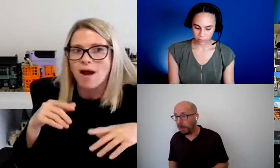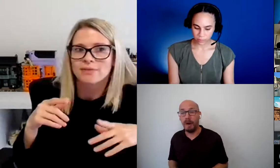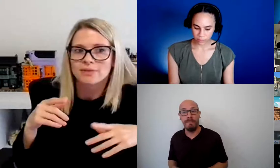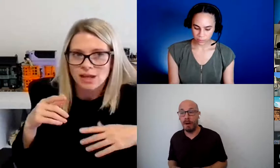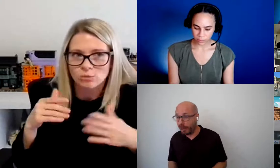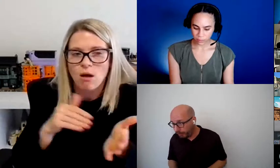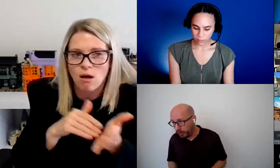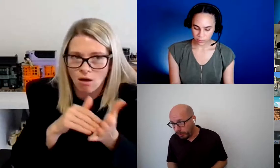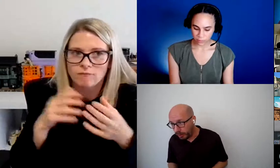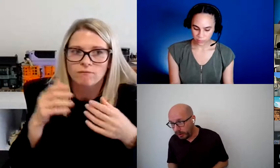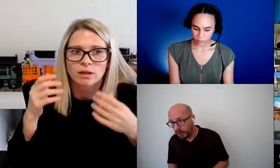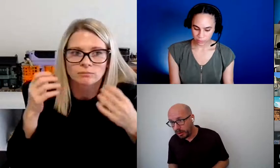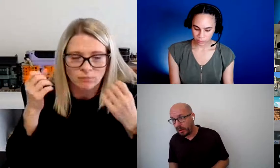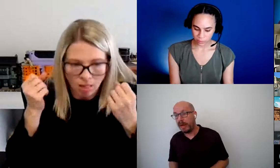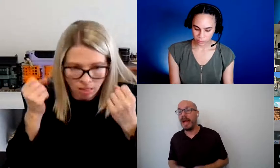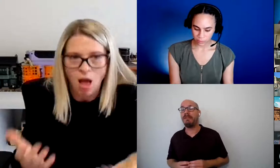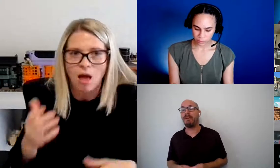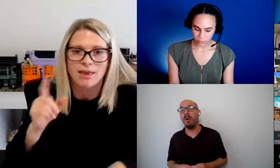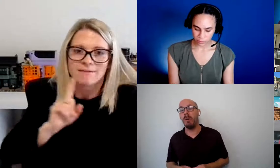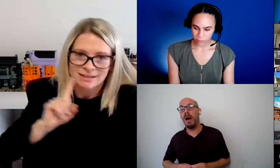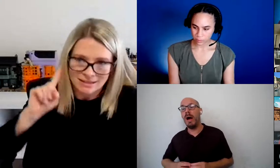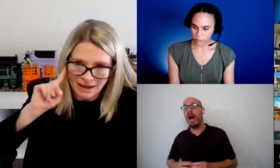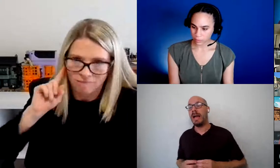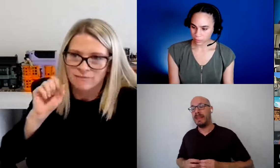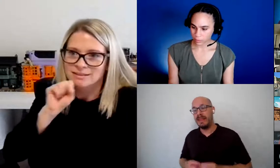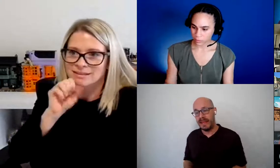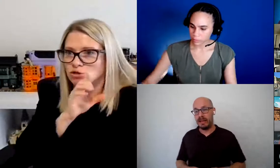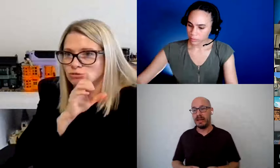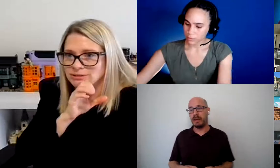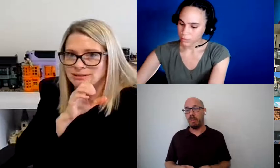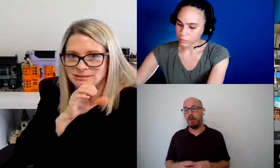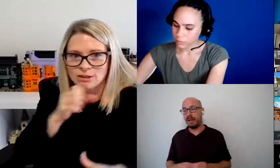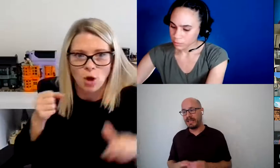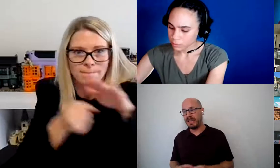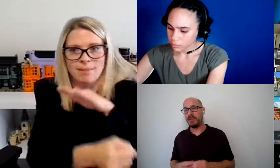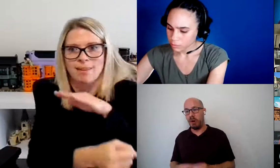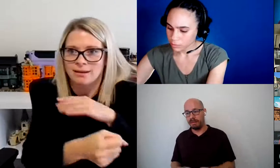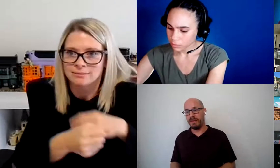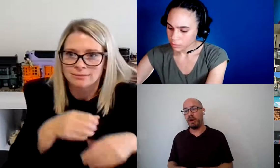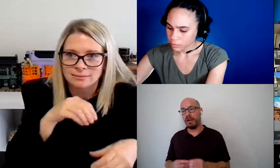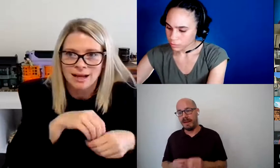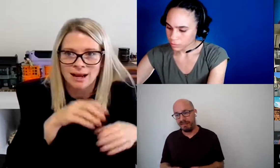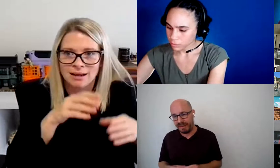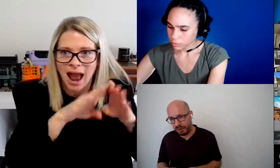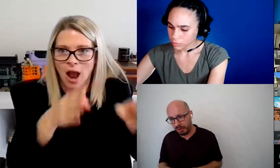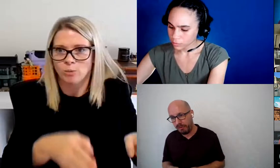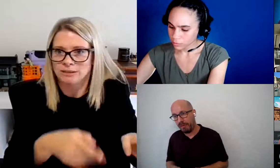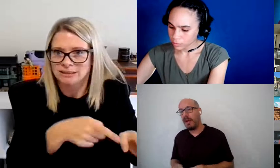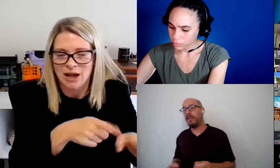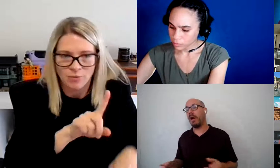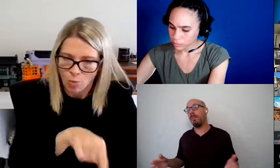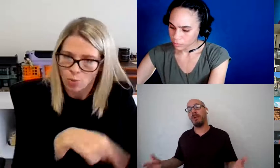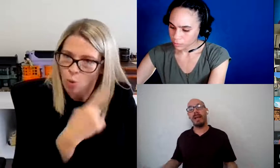but a very few. And so I think what we see is often there are deaf seniors that are